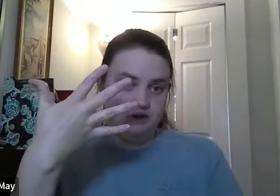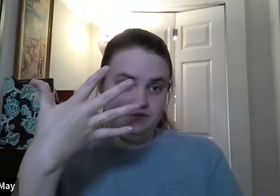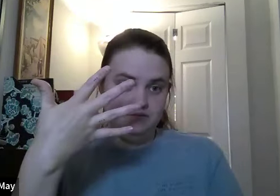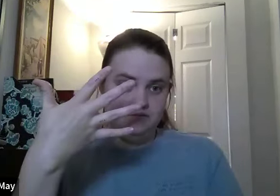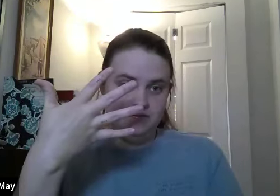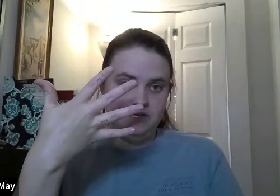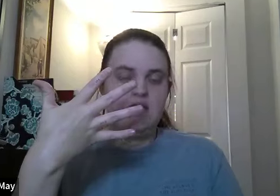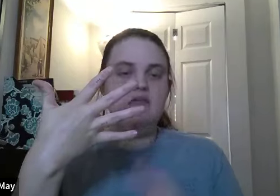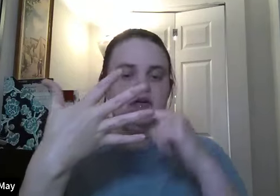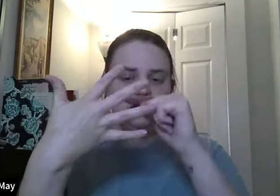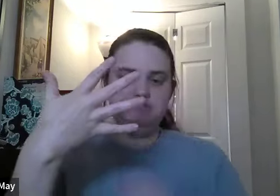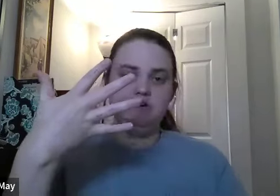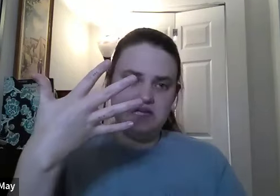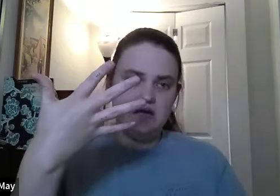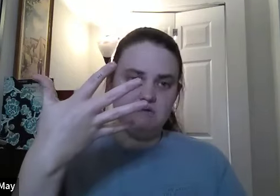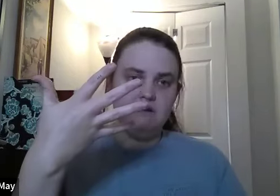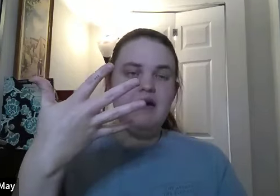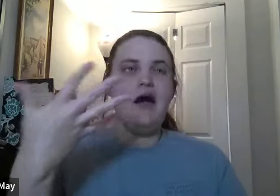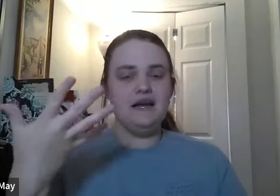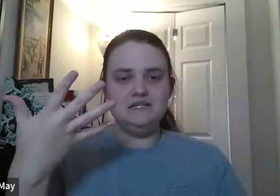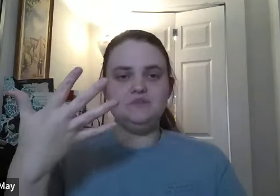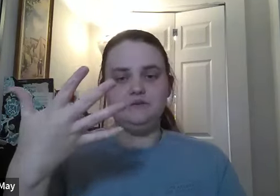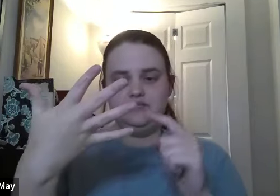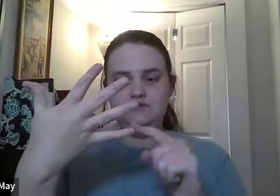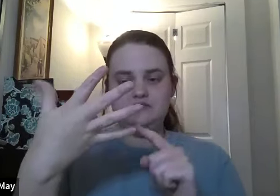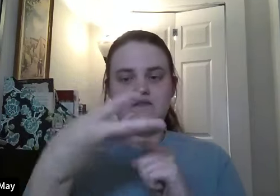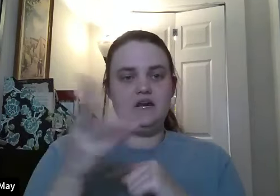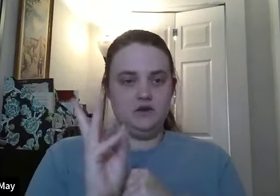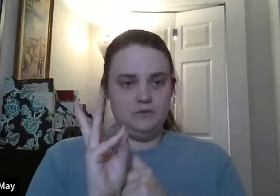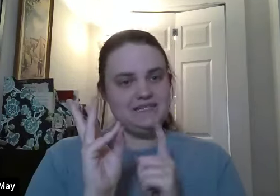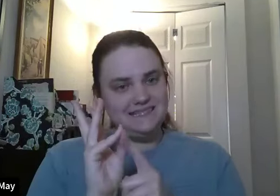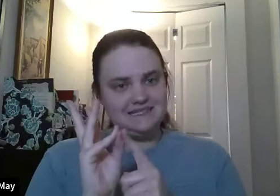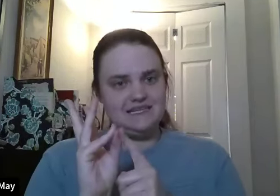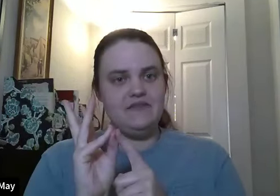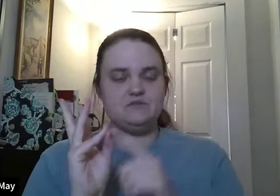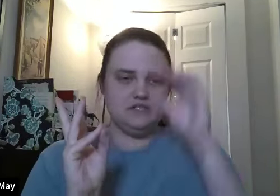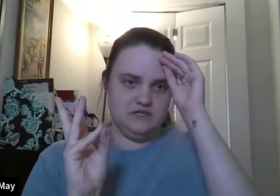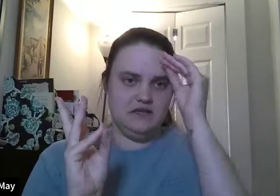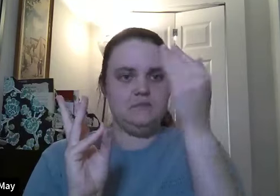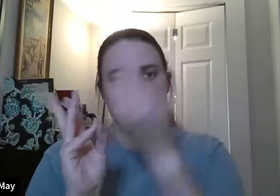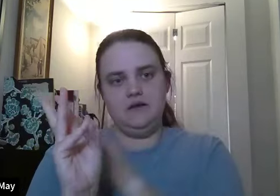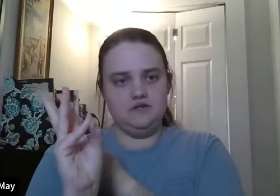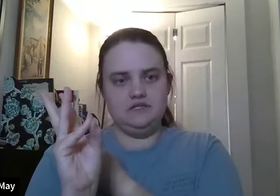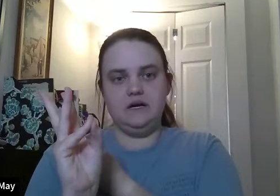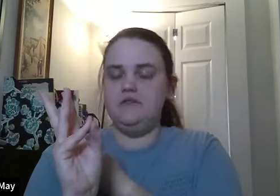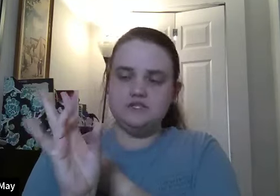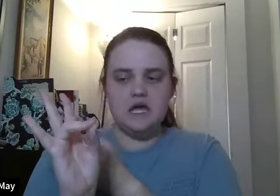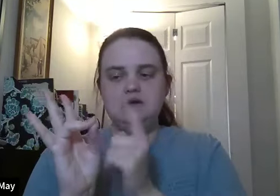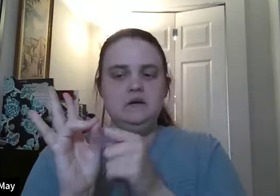open. And then as you go down, I typically would do this, and then I go to my 6, and that's when I start saying like my other son,